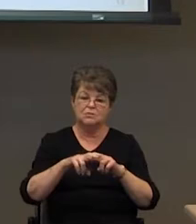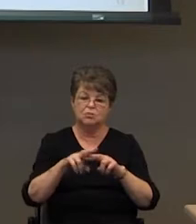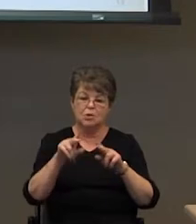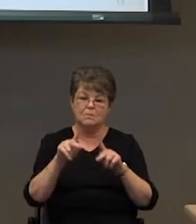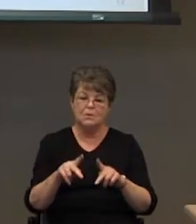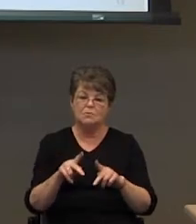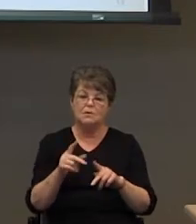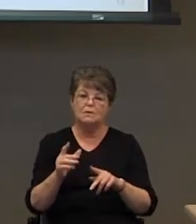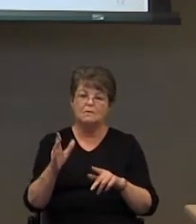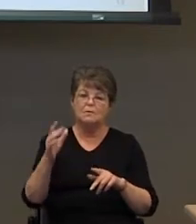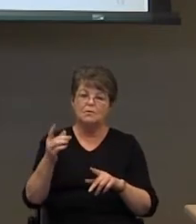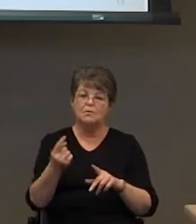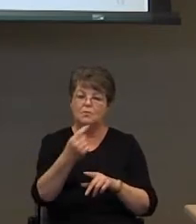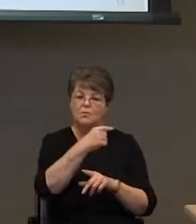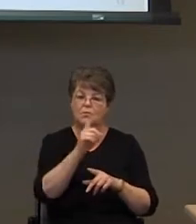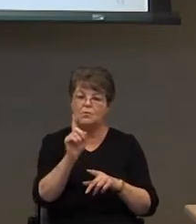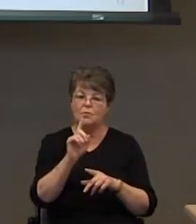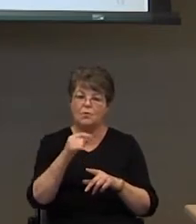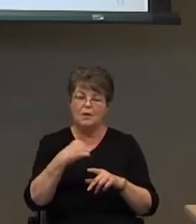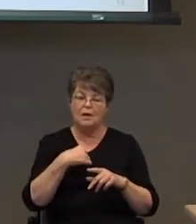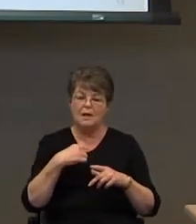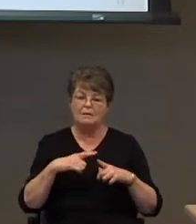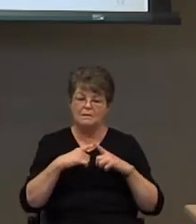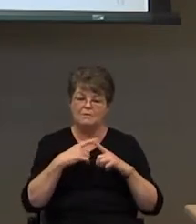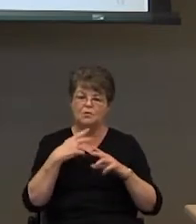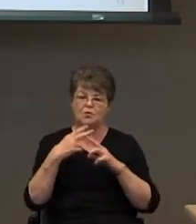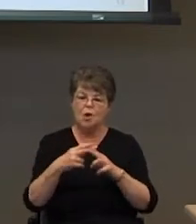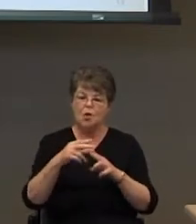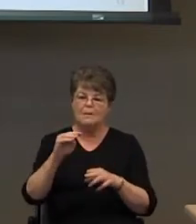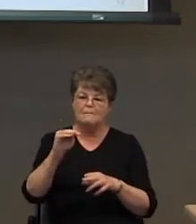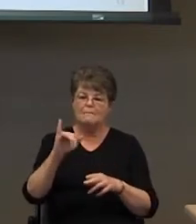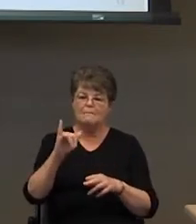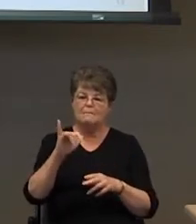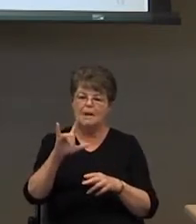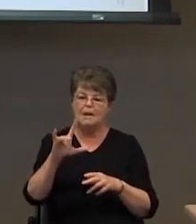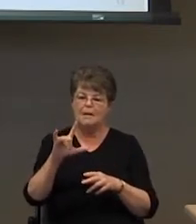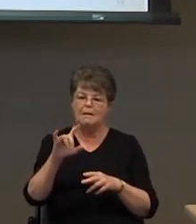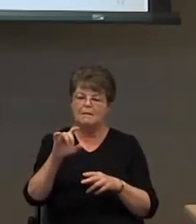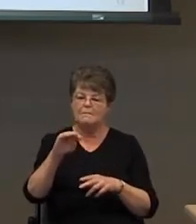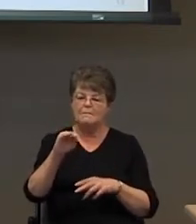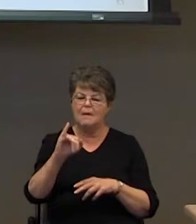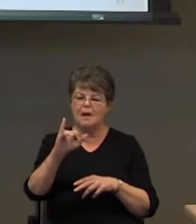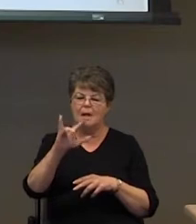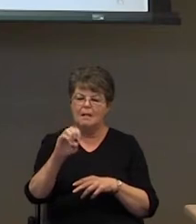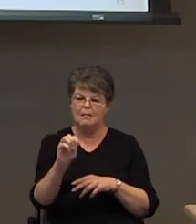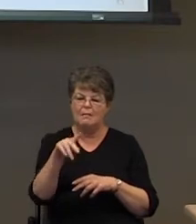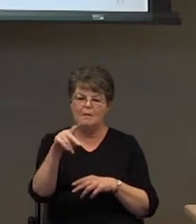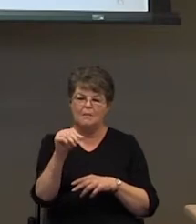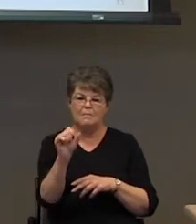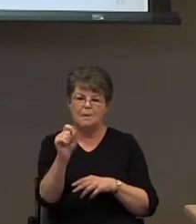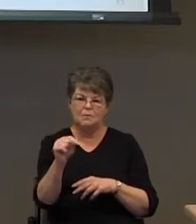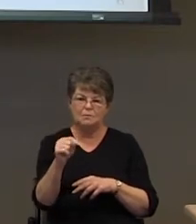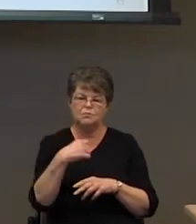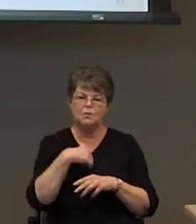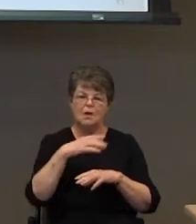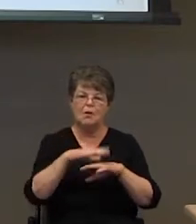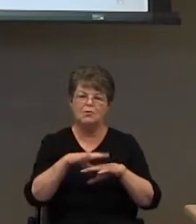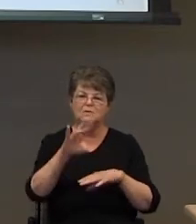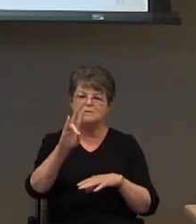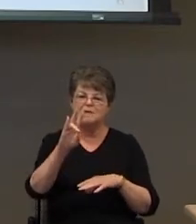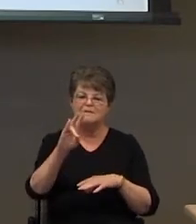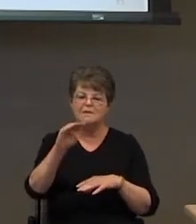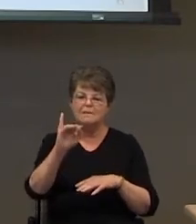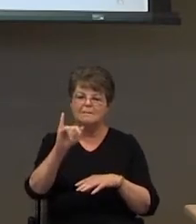where I live, I created what we called the milepost, which was a monthly e-newsletter that my organization sent out. We were a 7-mile-long stretch of highway.